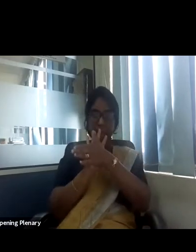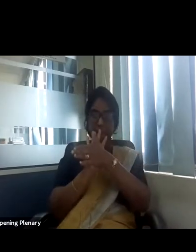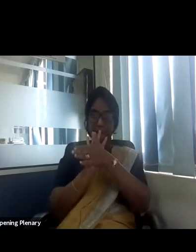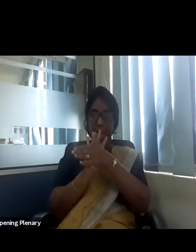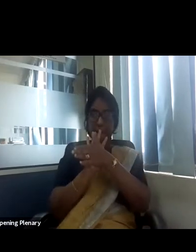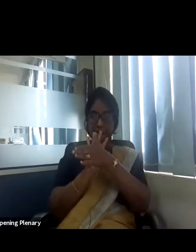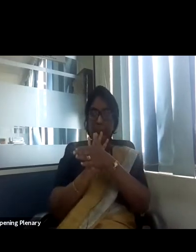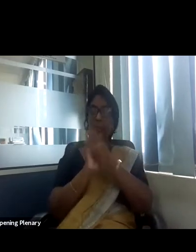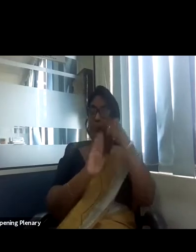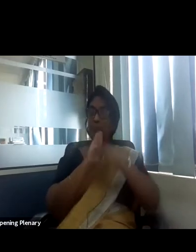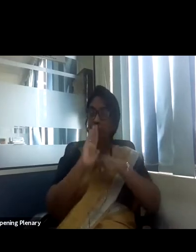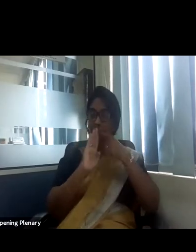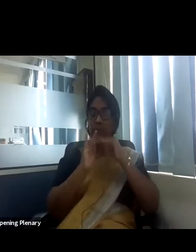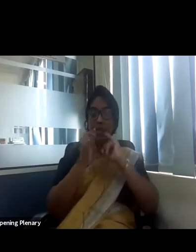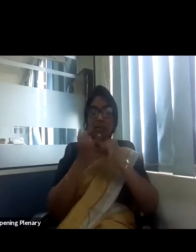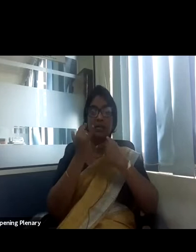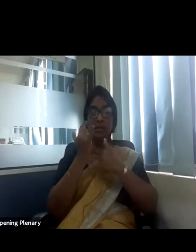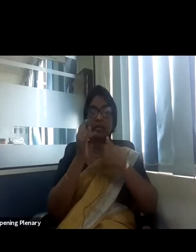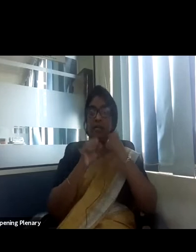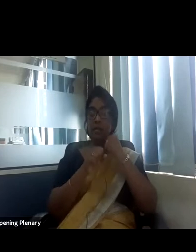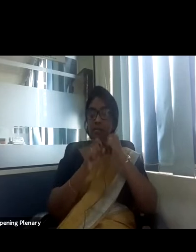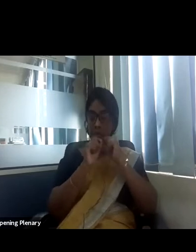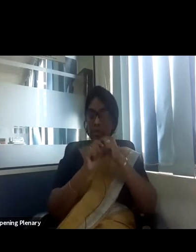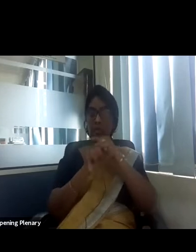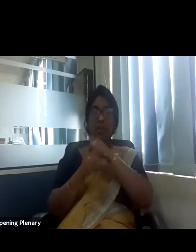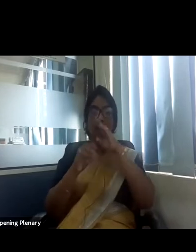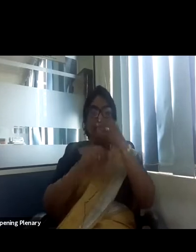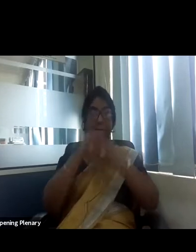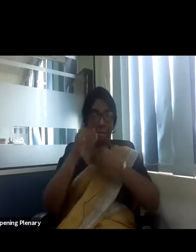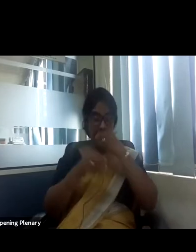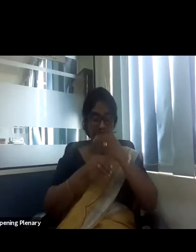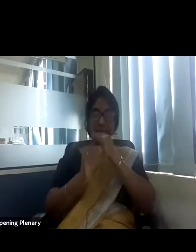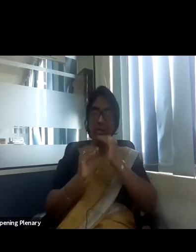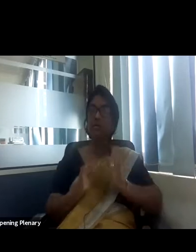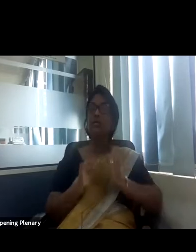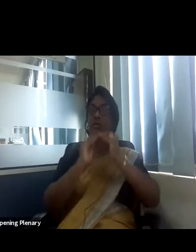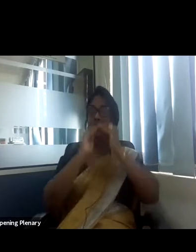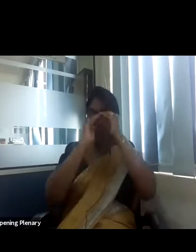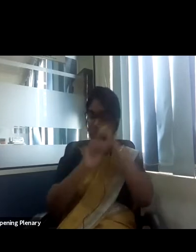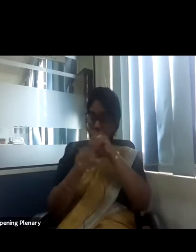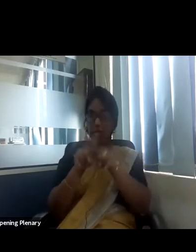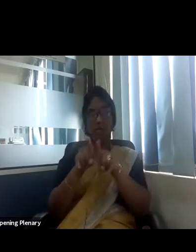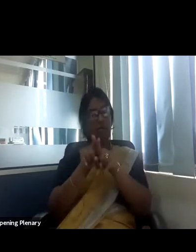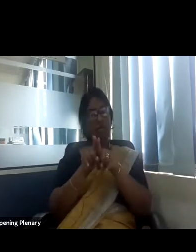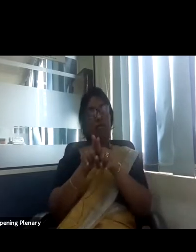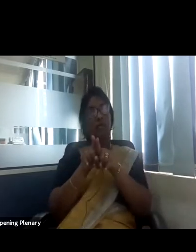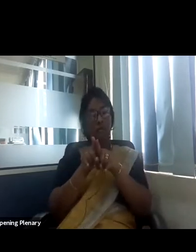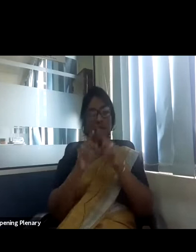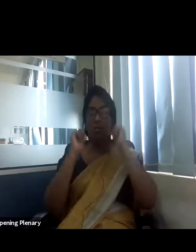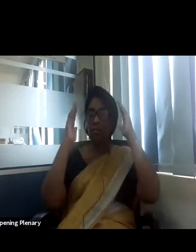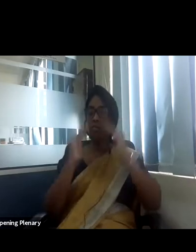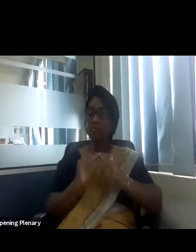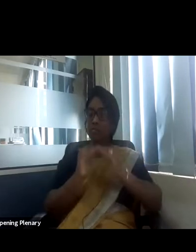investor map jointly by UNDP and the Sustainable Development Council, the development of